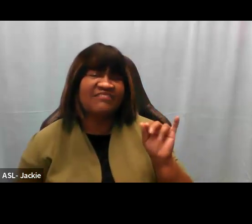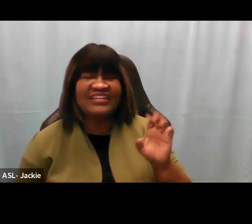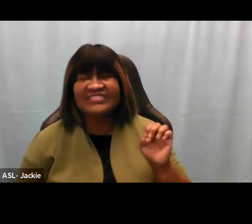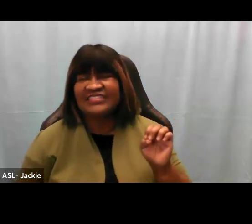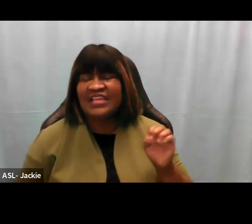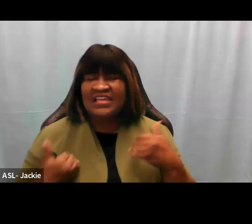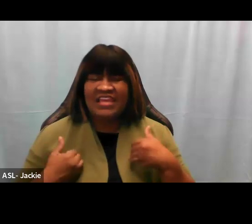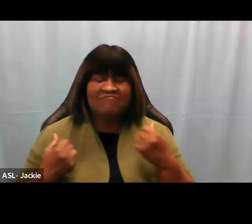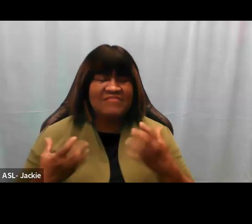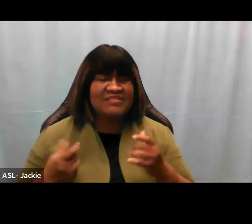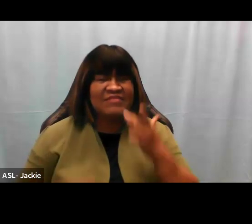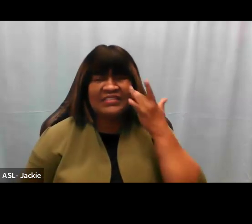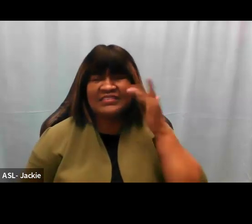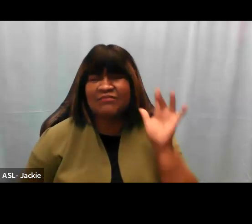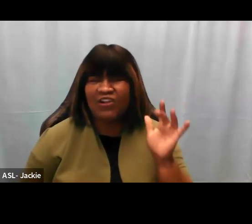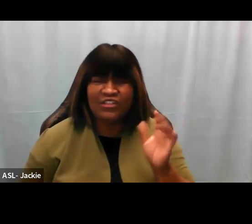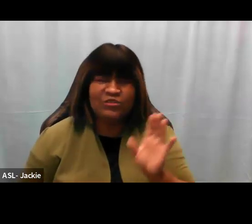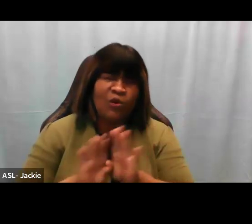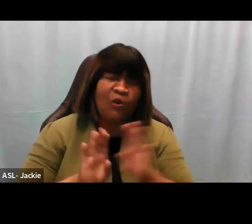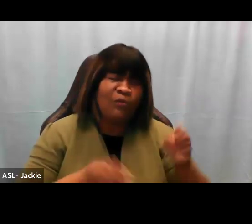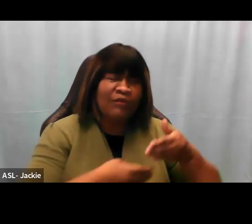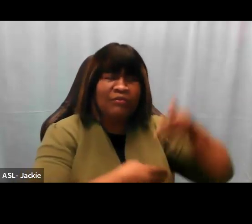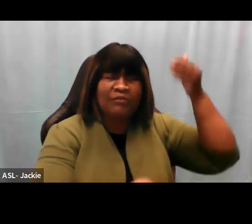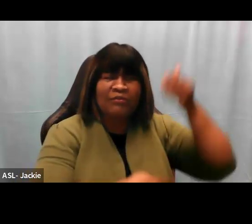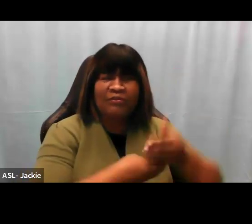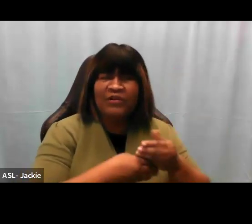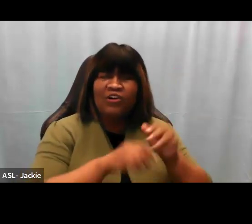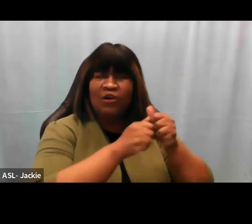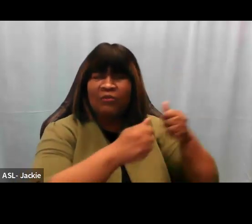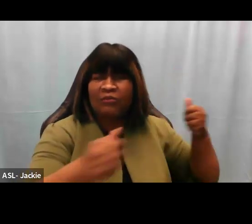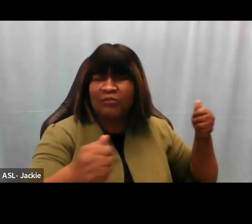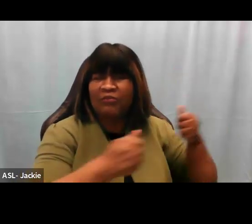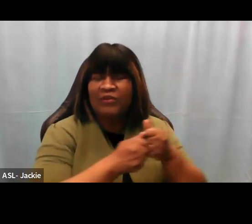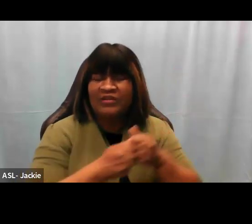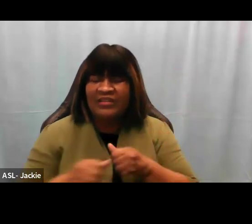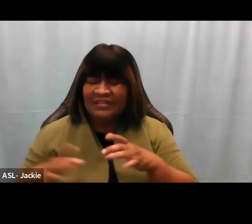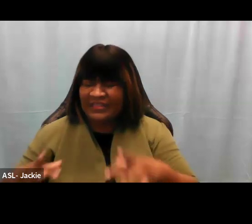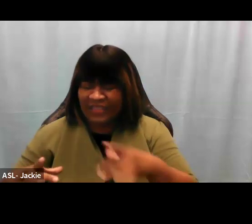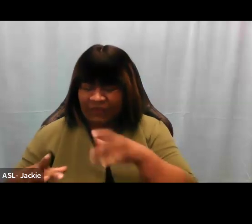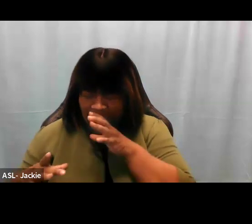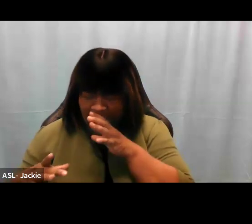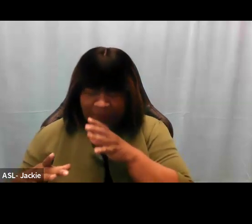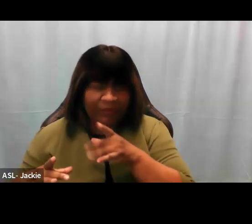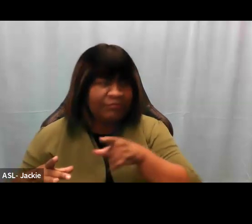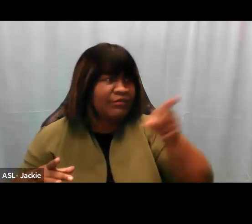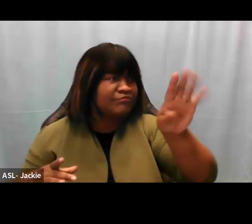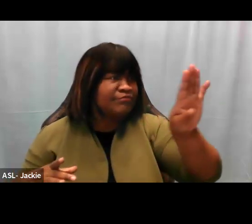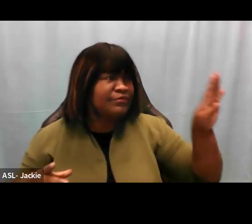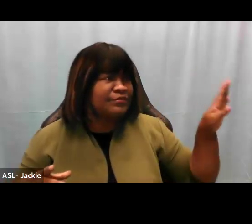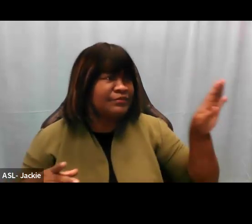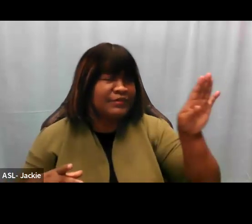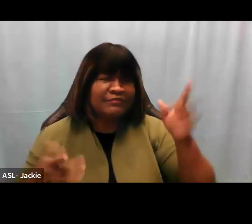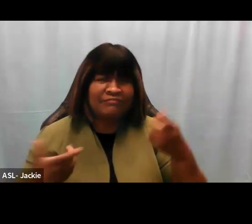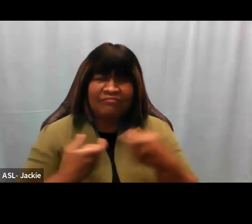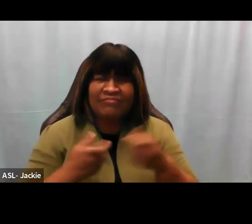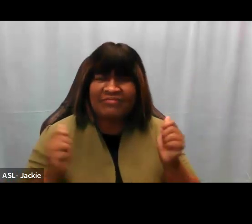smart devices to open and close your shades and your curtain. So all of that could be covered under self-directed goods and services. And then, of course,